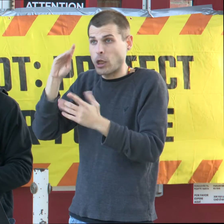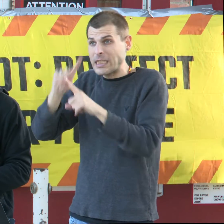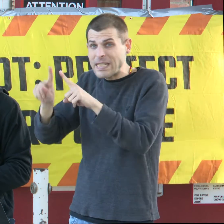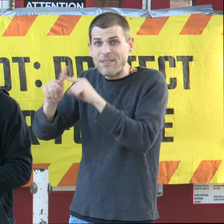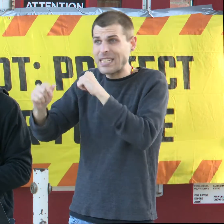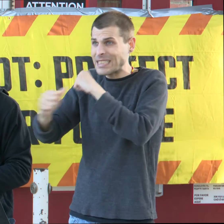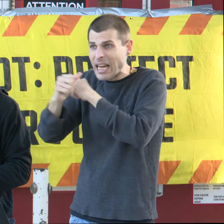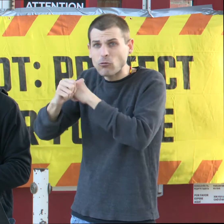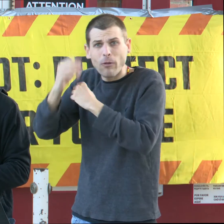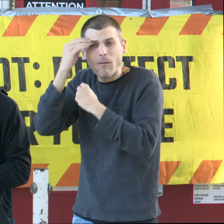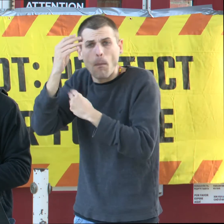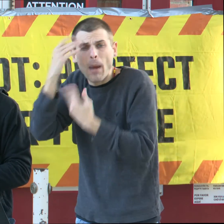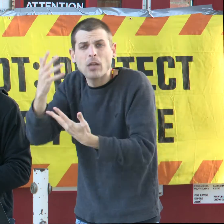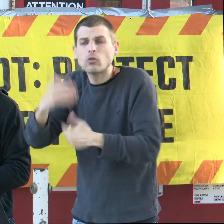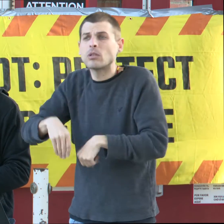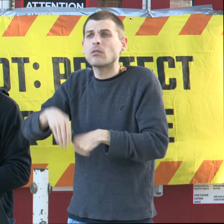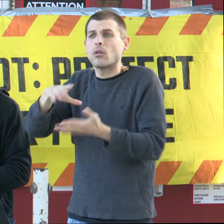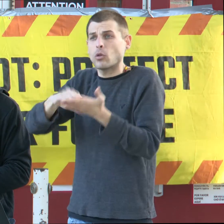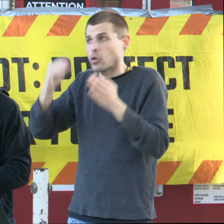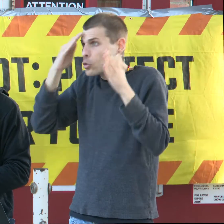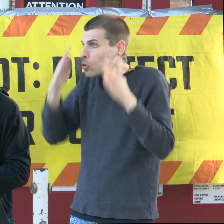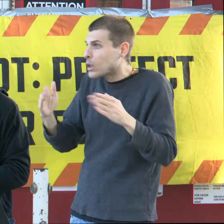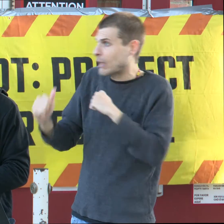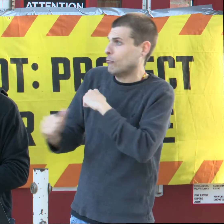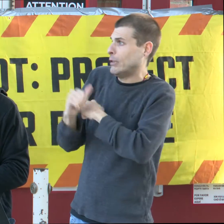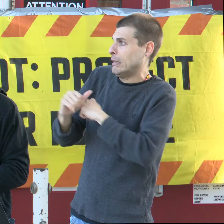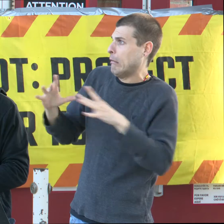their classmates were facing on a daily basis.